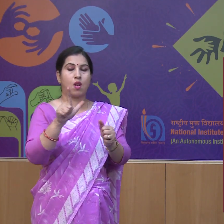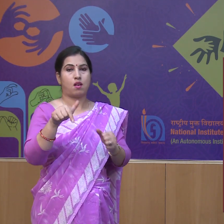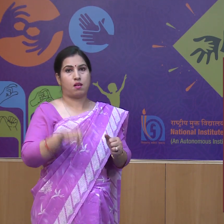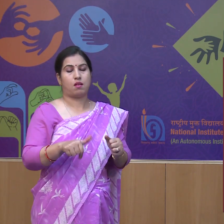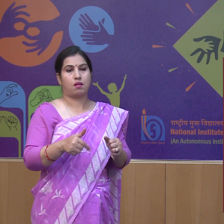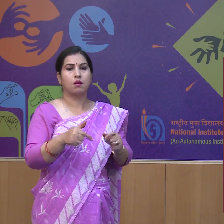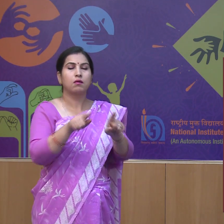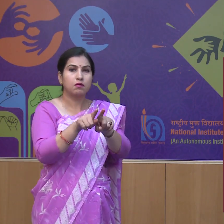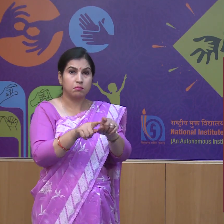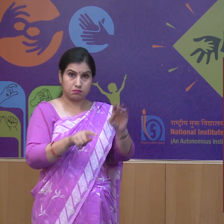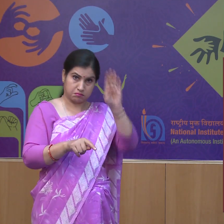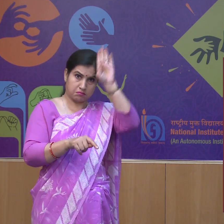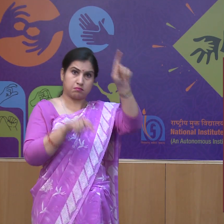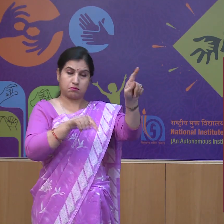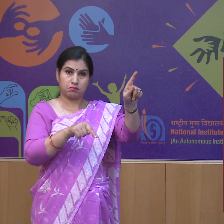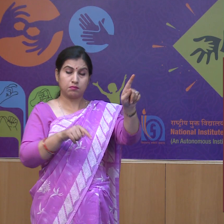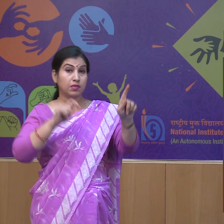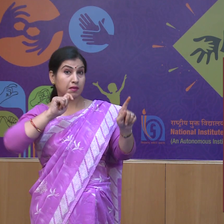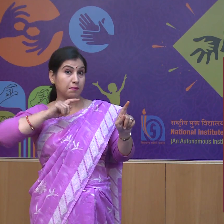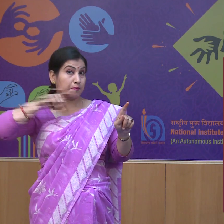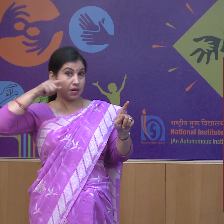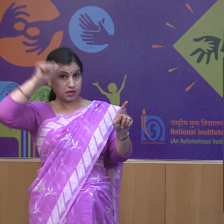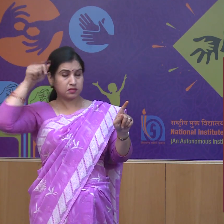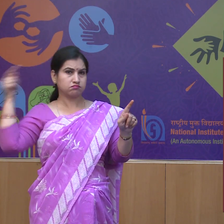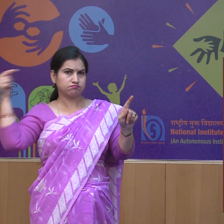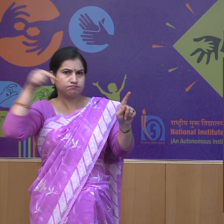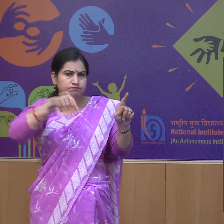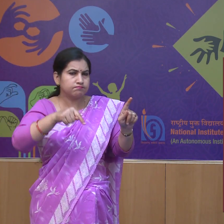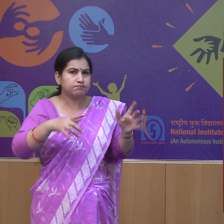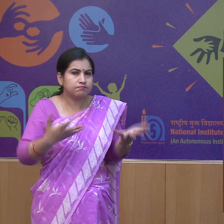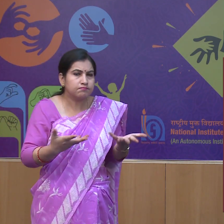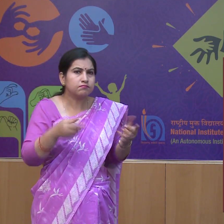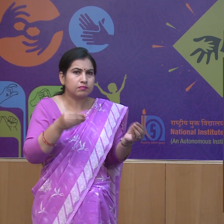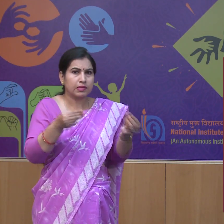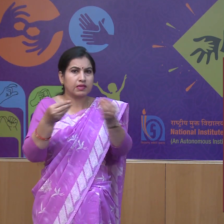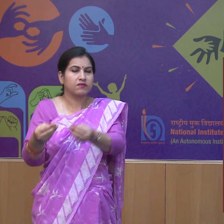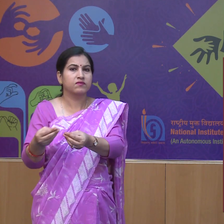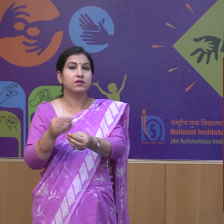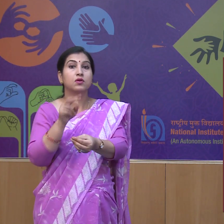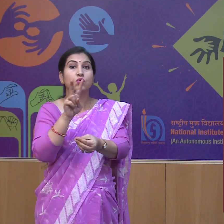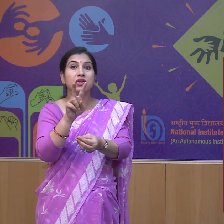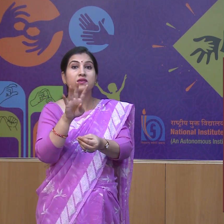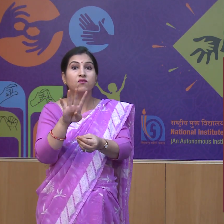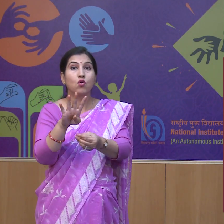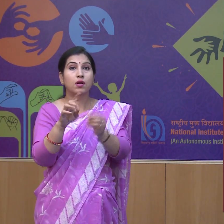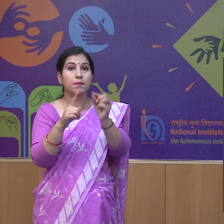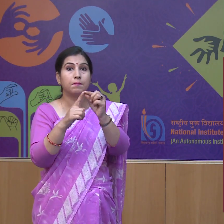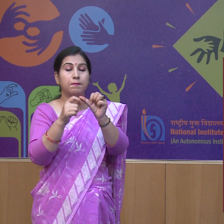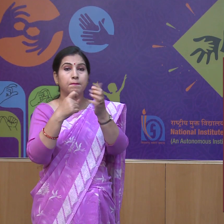In return, the British received the territory of 24 Pargana from